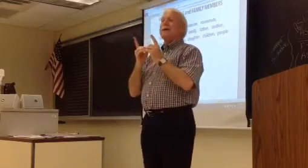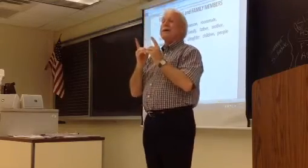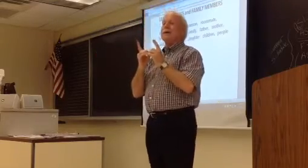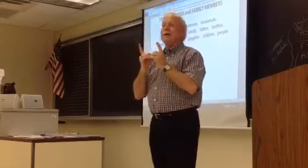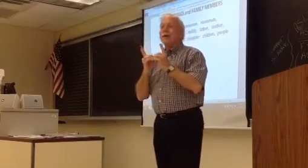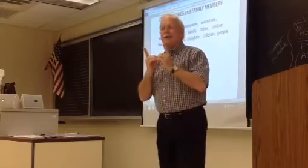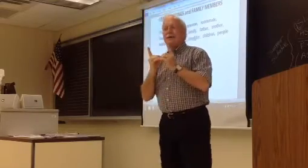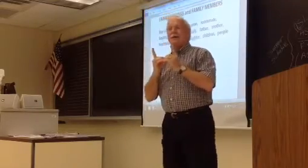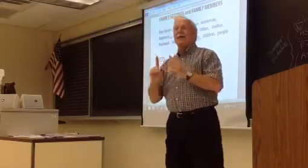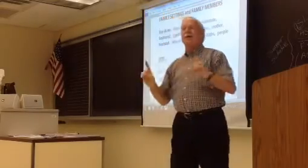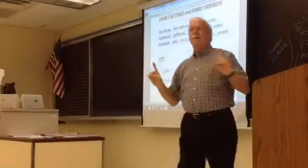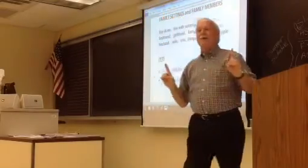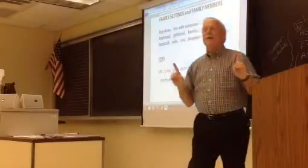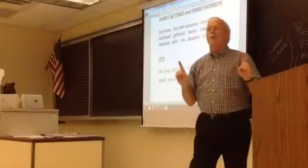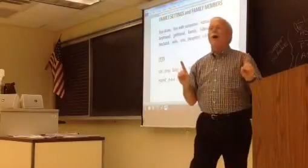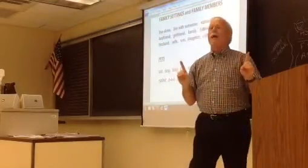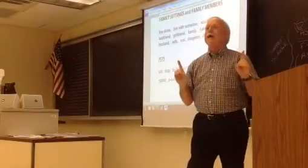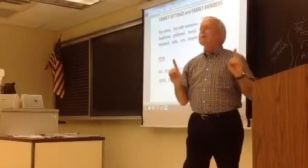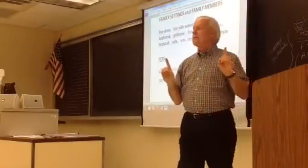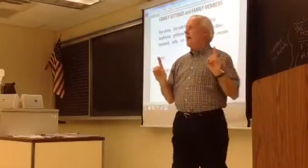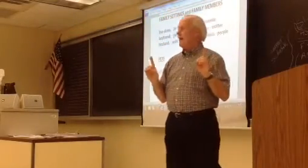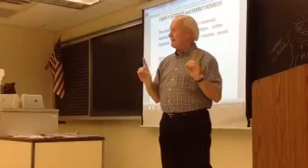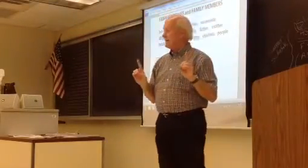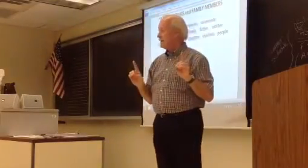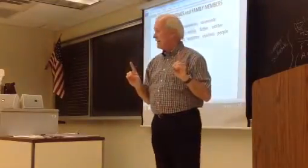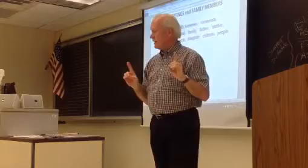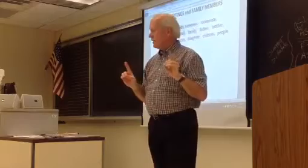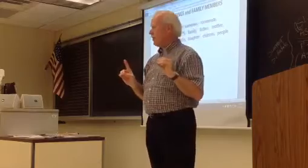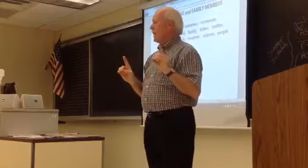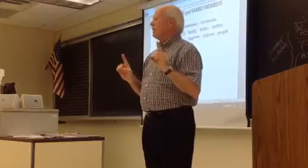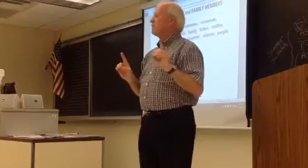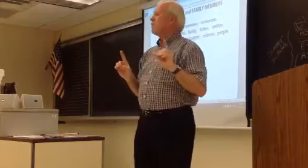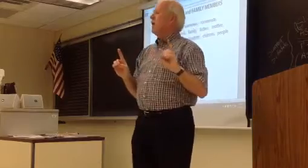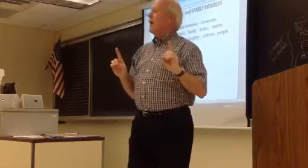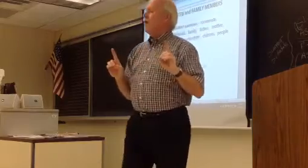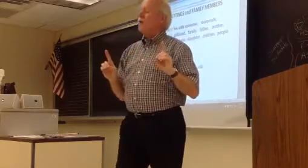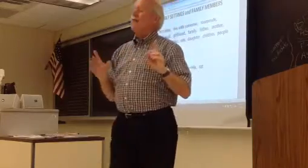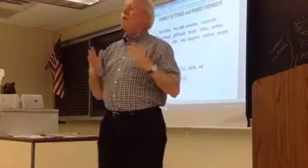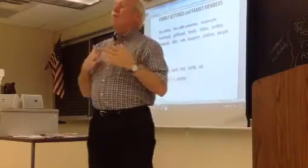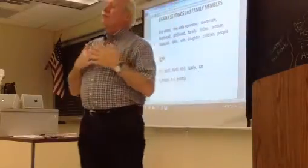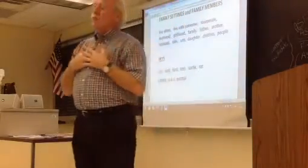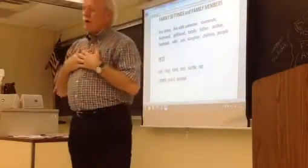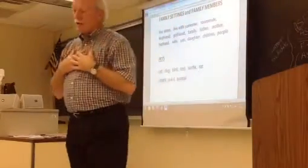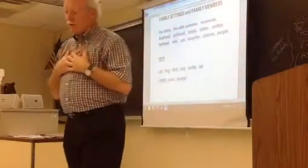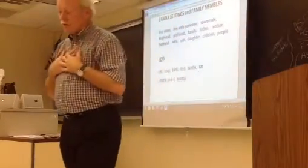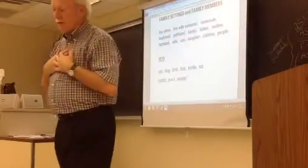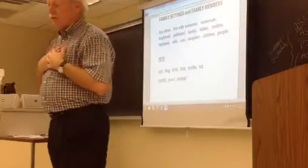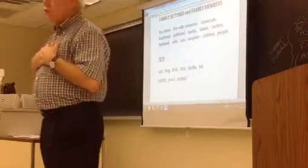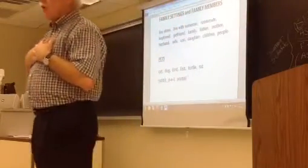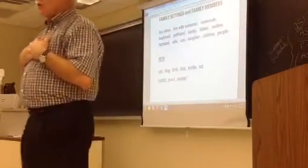Divorce. Now, why is that? I only have one perspective because I have 2 daughters